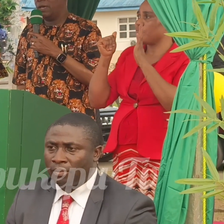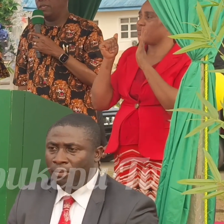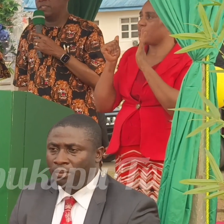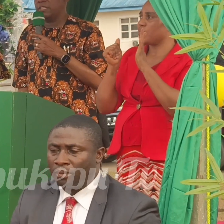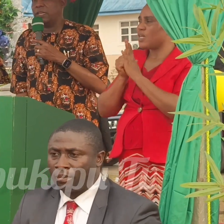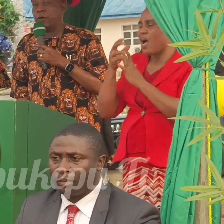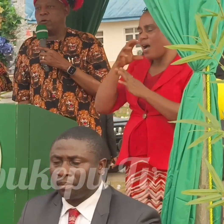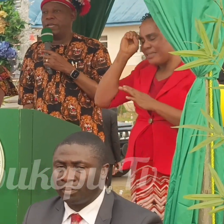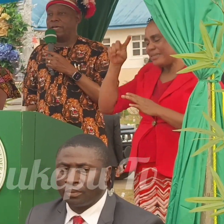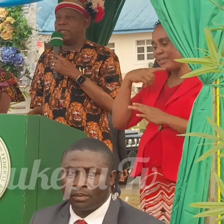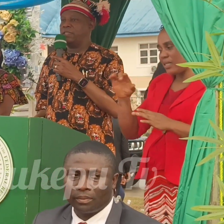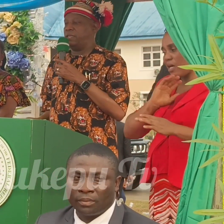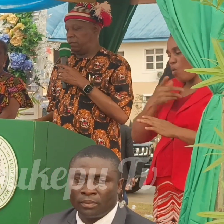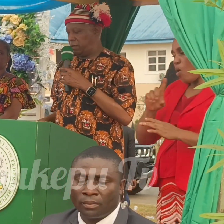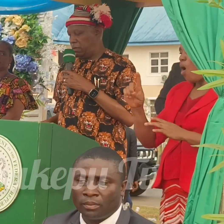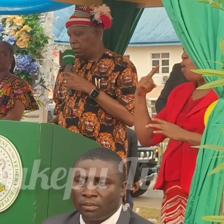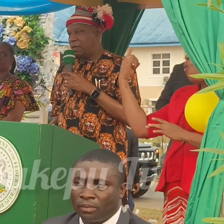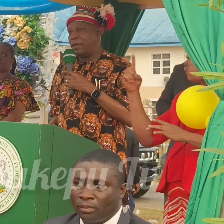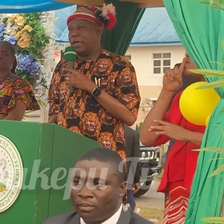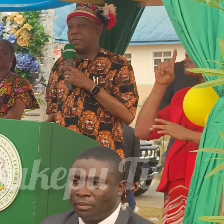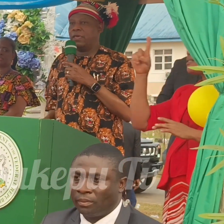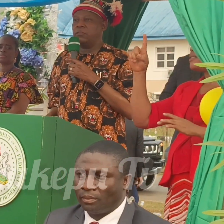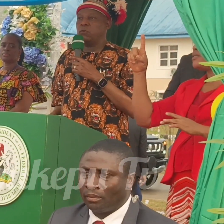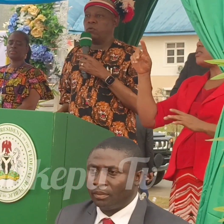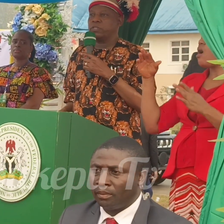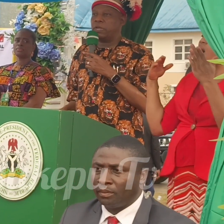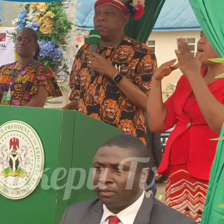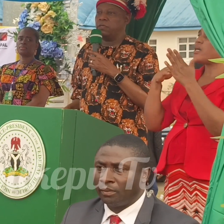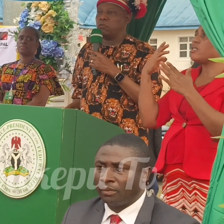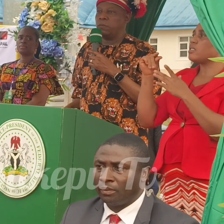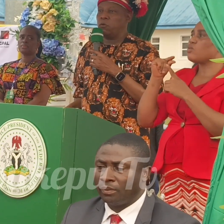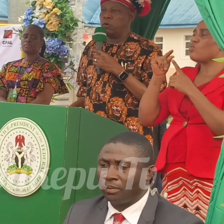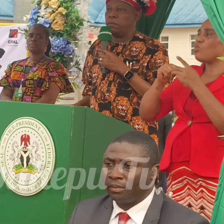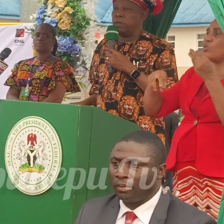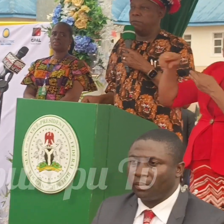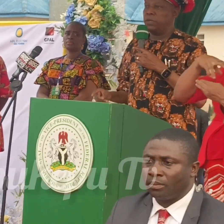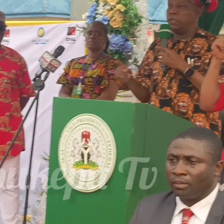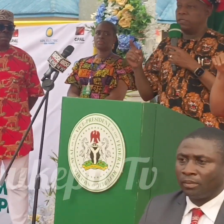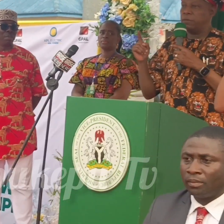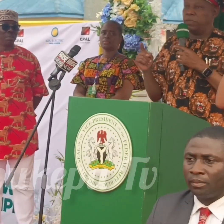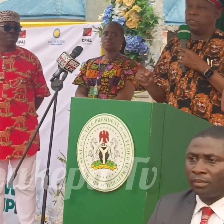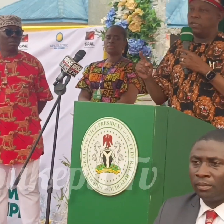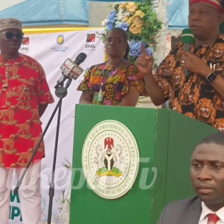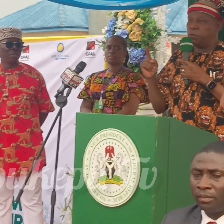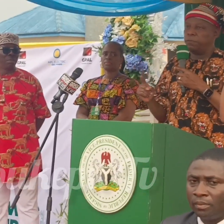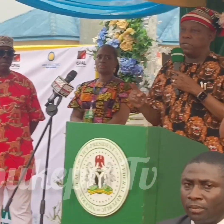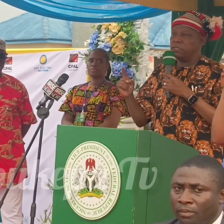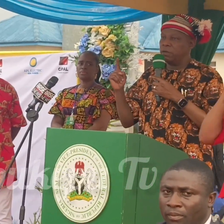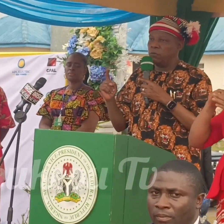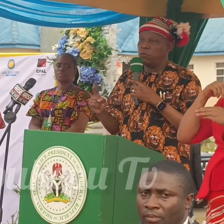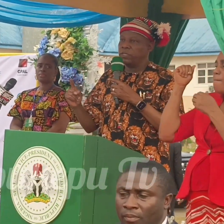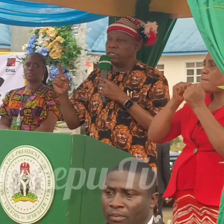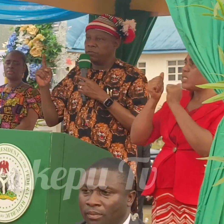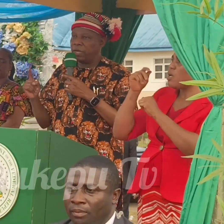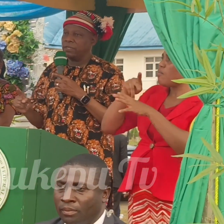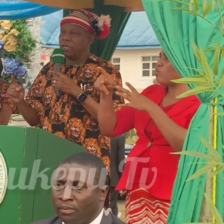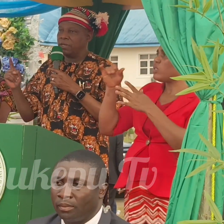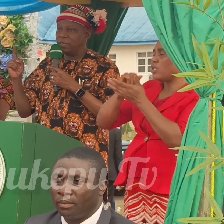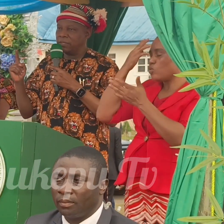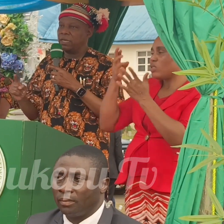and he said, only the regime against the worst ravages of the corrupt government, the vigilant populace that knows of